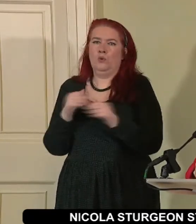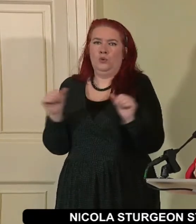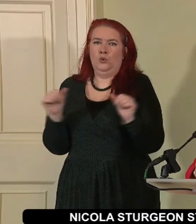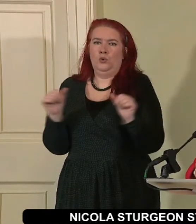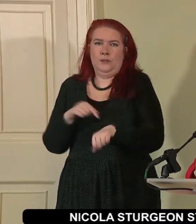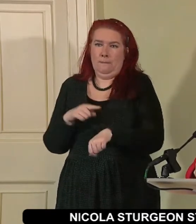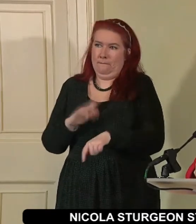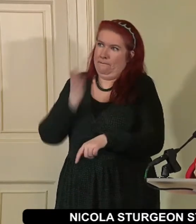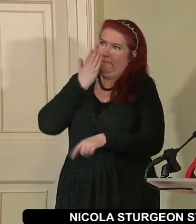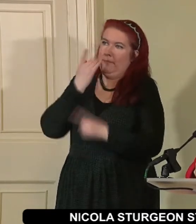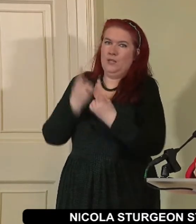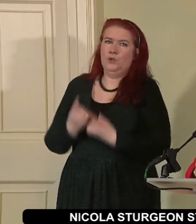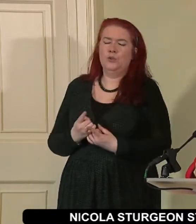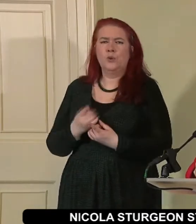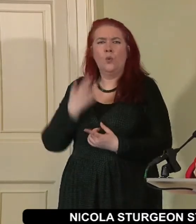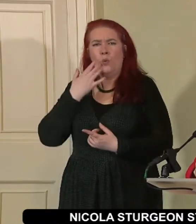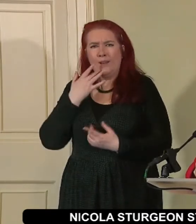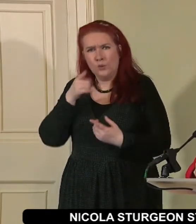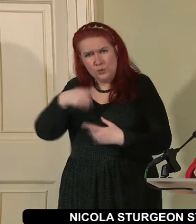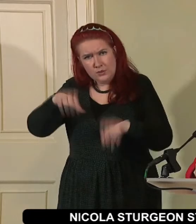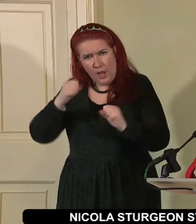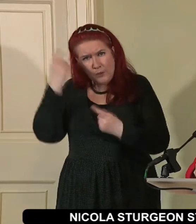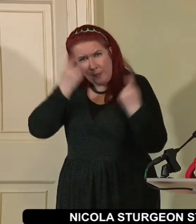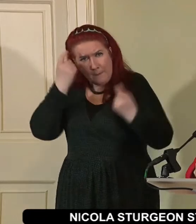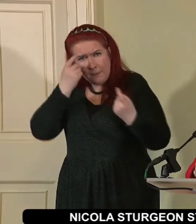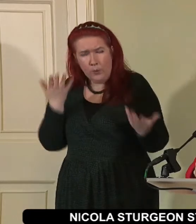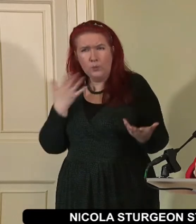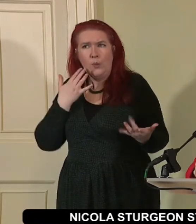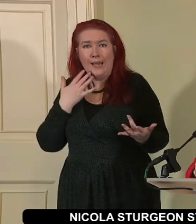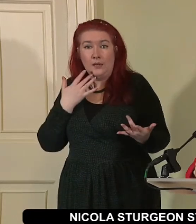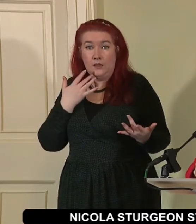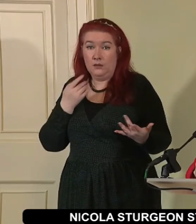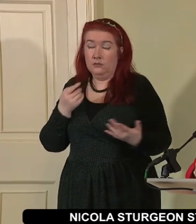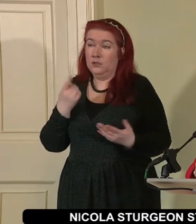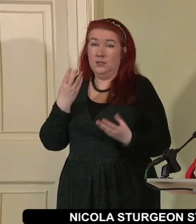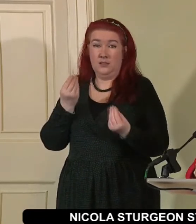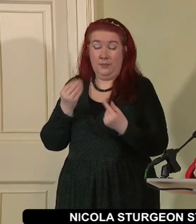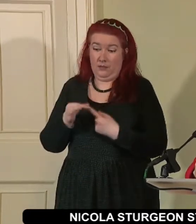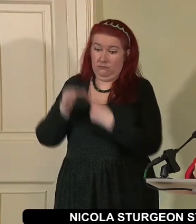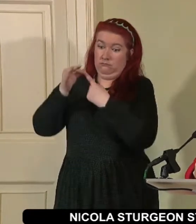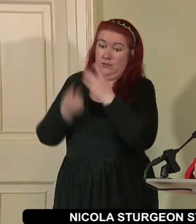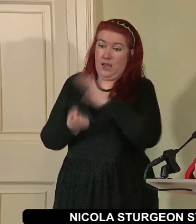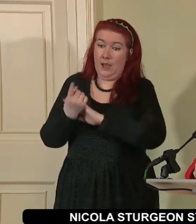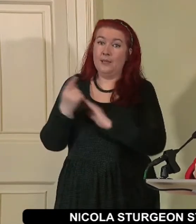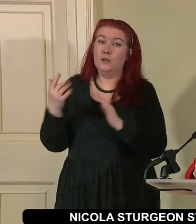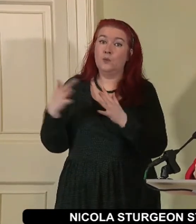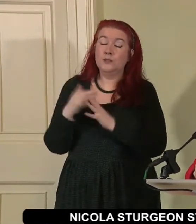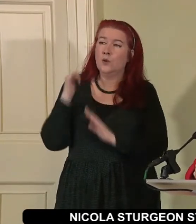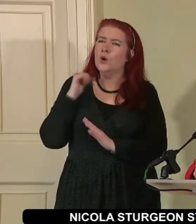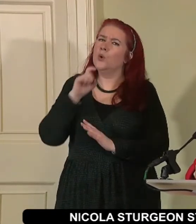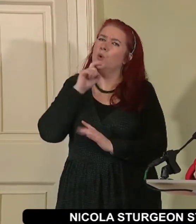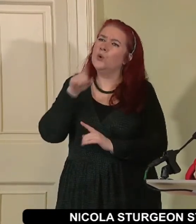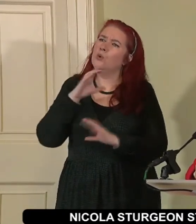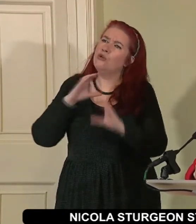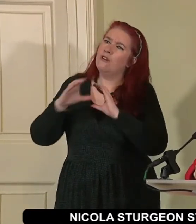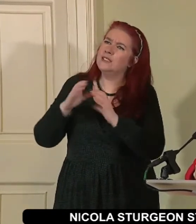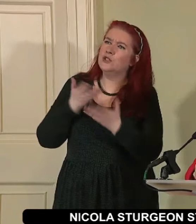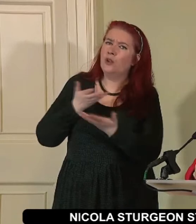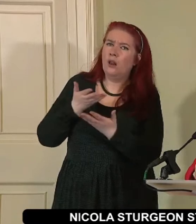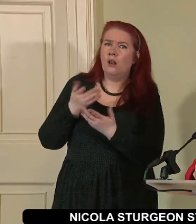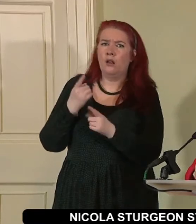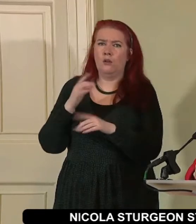at what point did you start to consider it? Was there a particular moment those weeks ago, and who did you have conversations with at that time